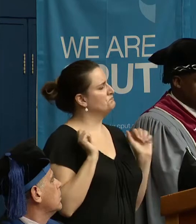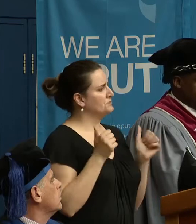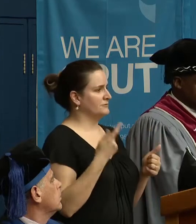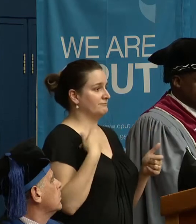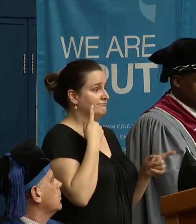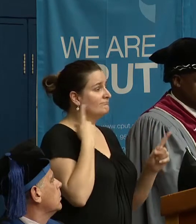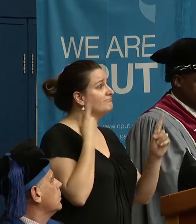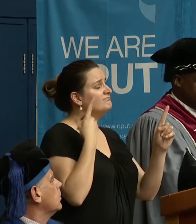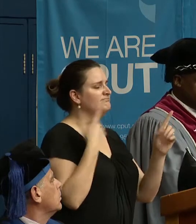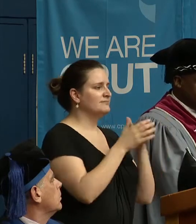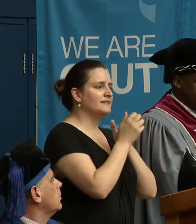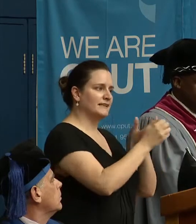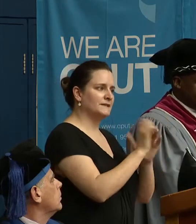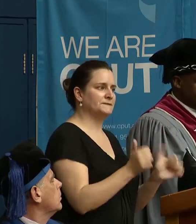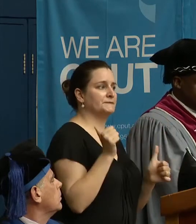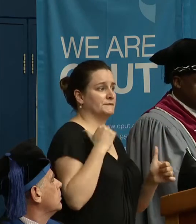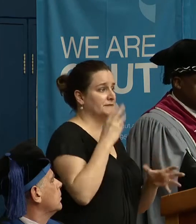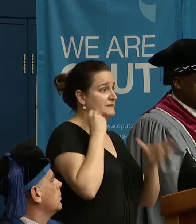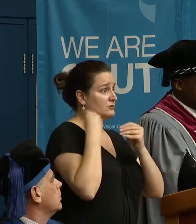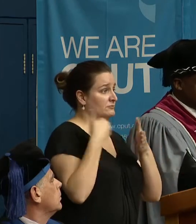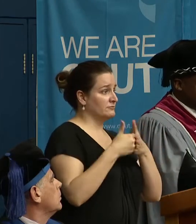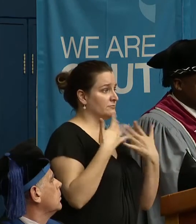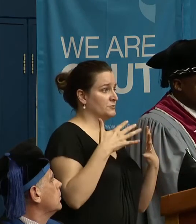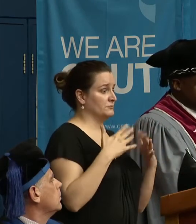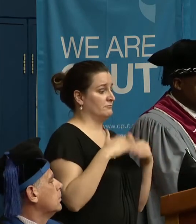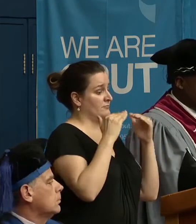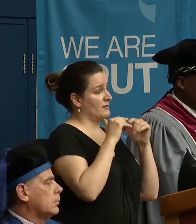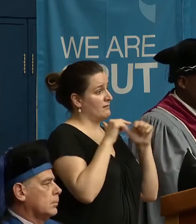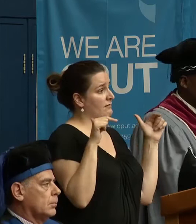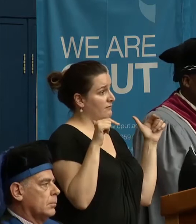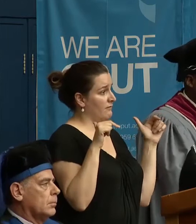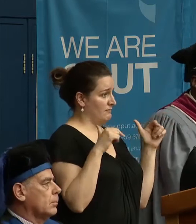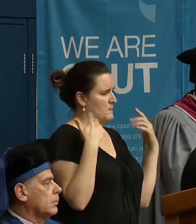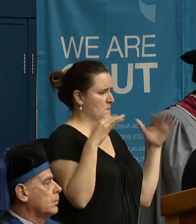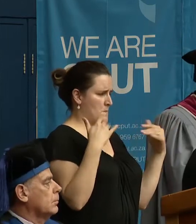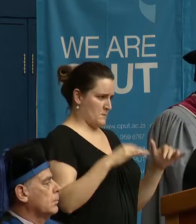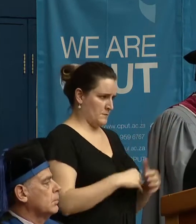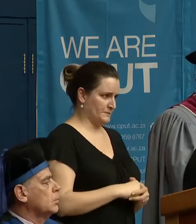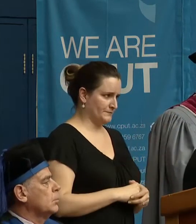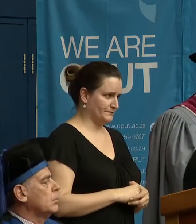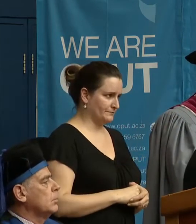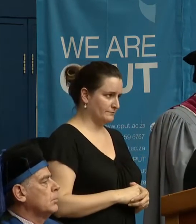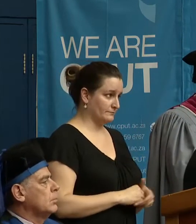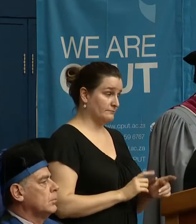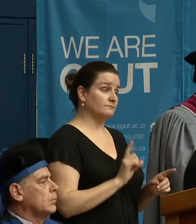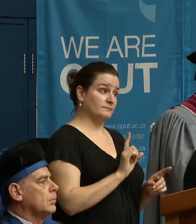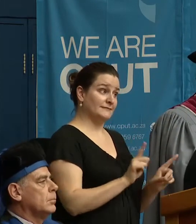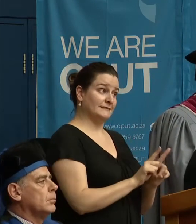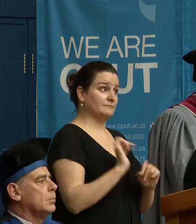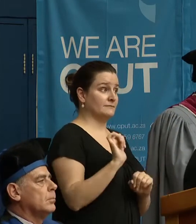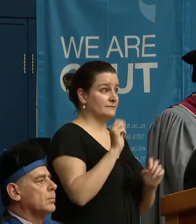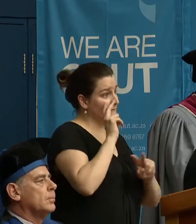with extensive experience at executive and strategic management level. However, in addition to vision